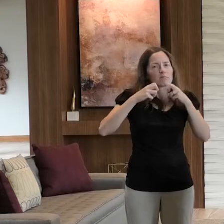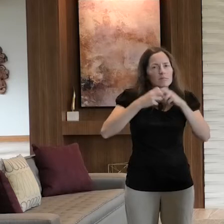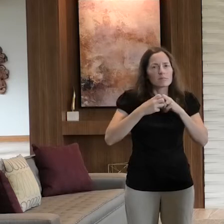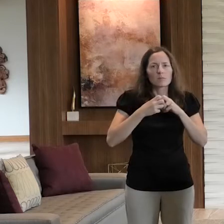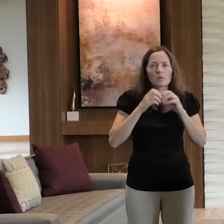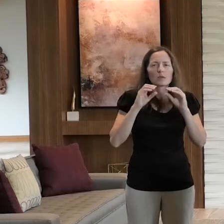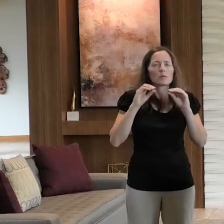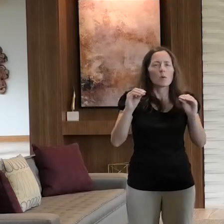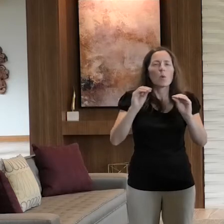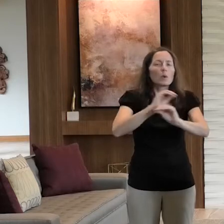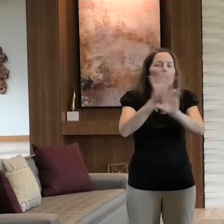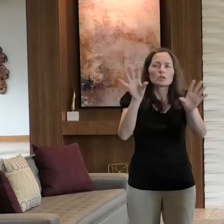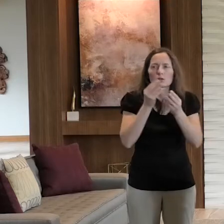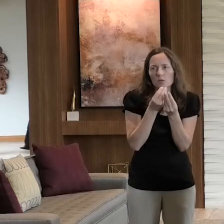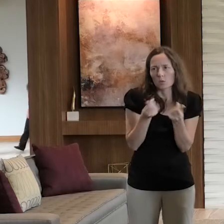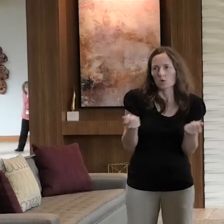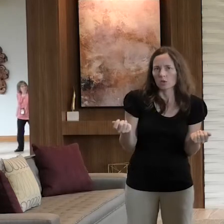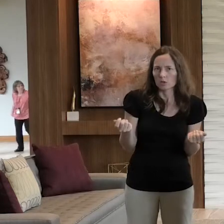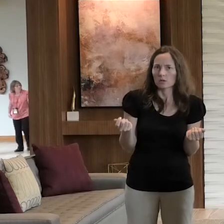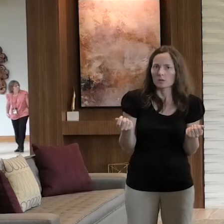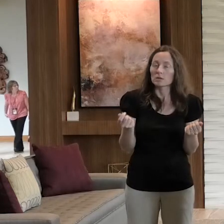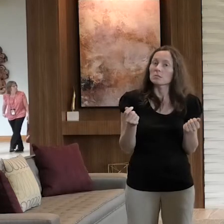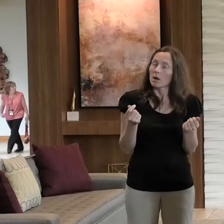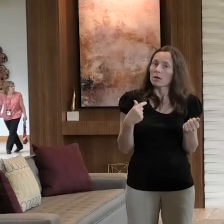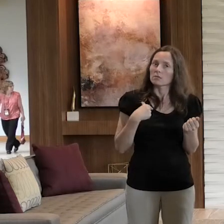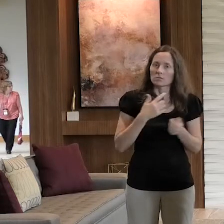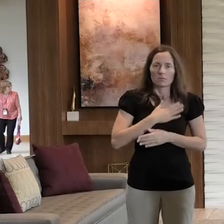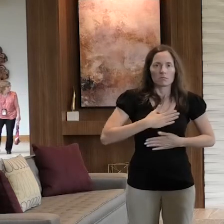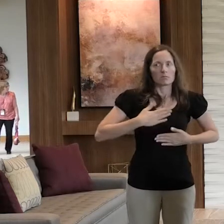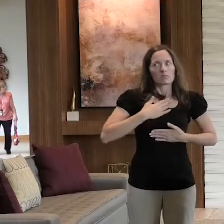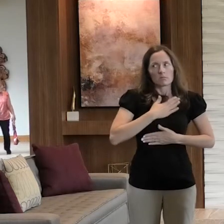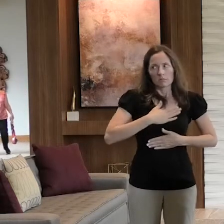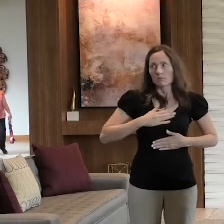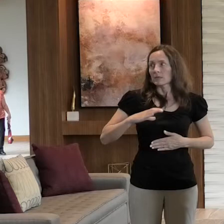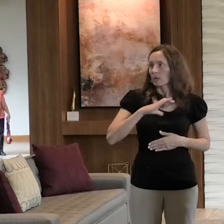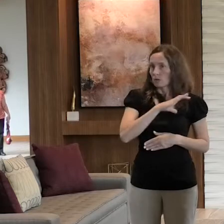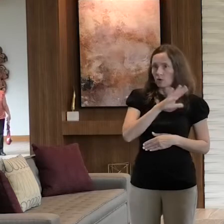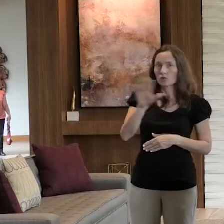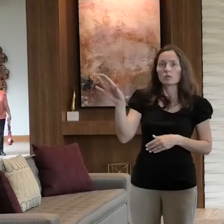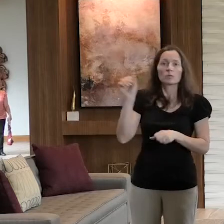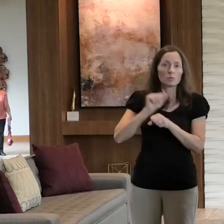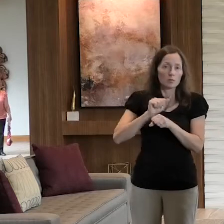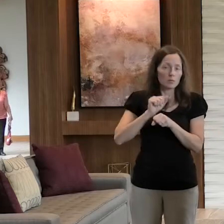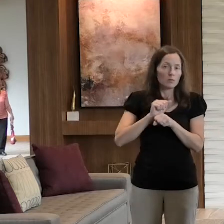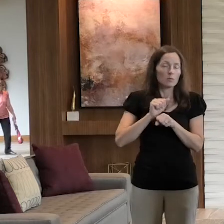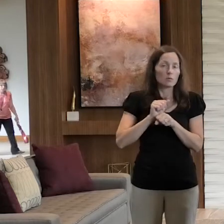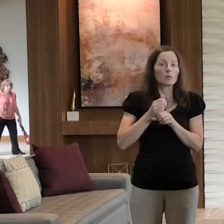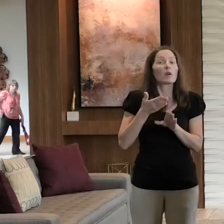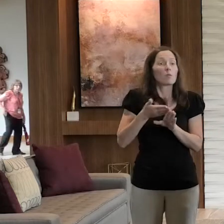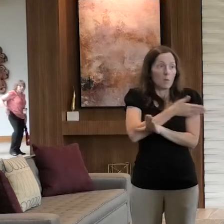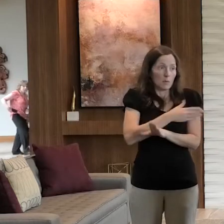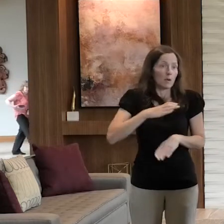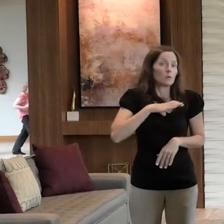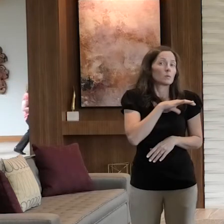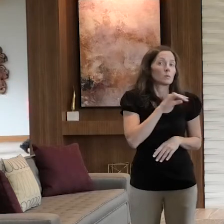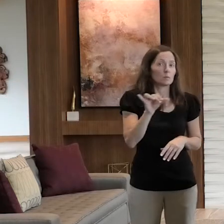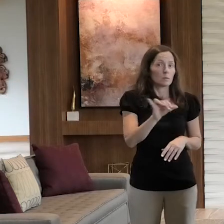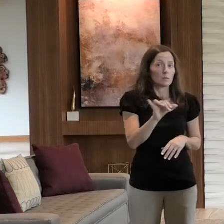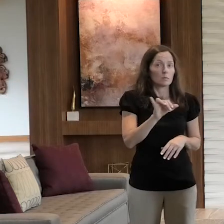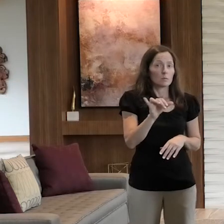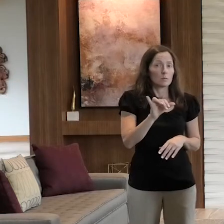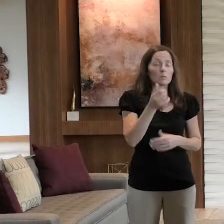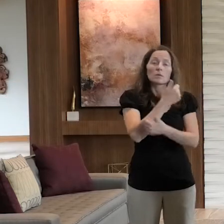am particularly appreciative of the work of the council, the former council, the